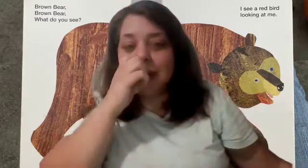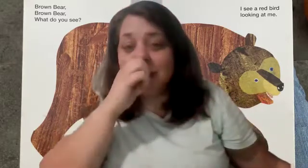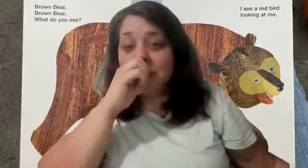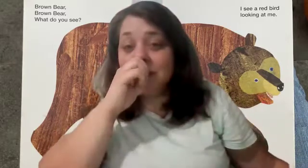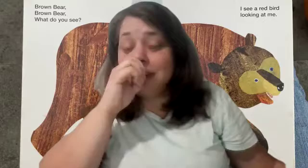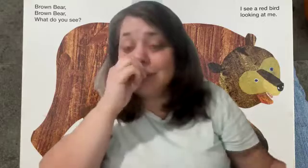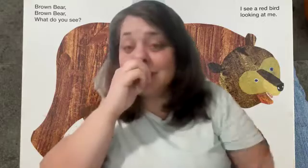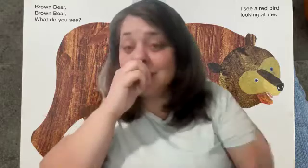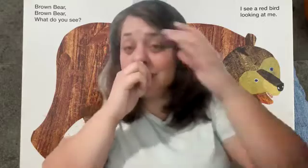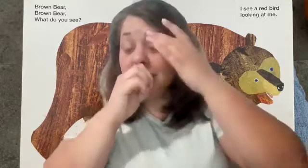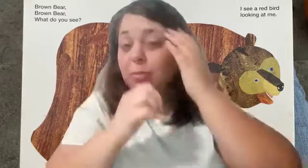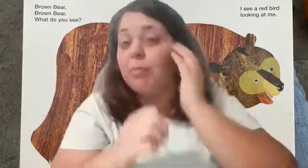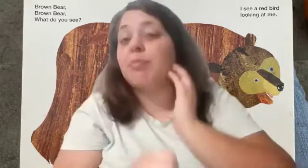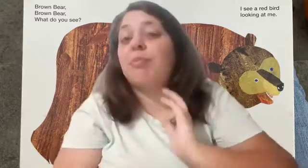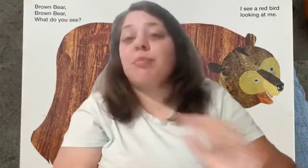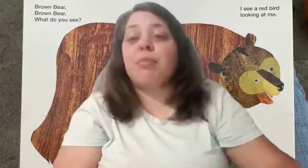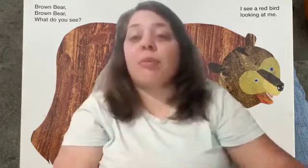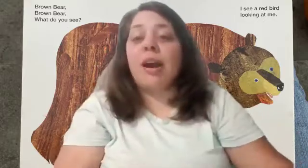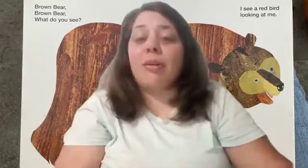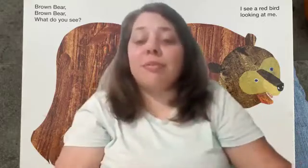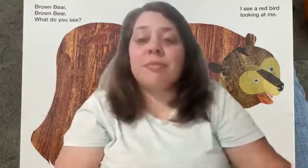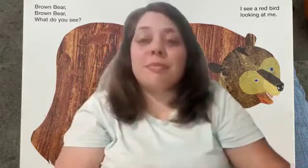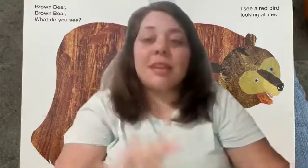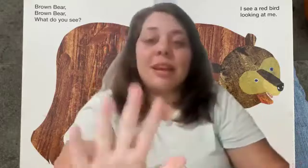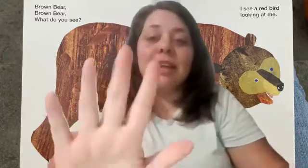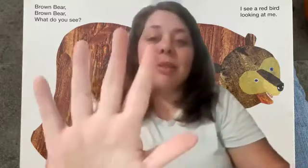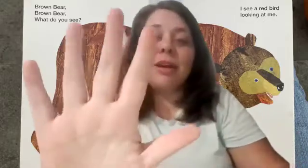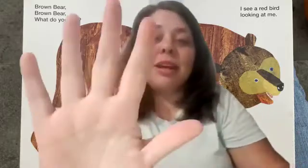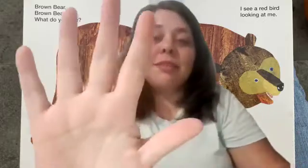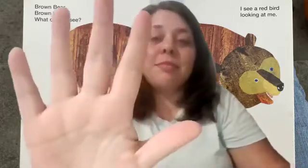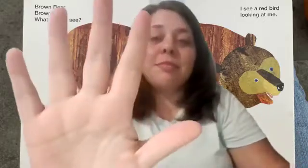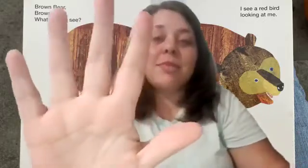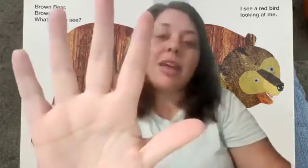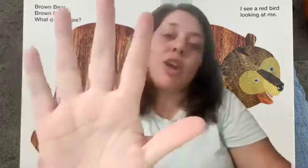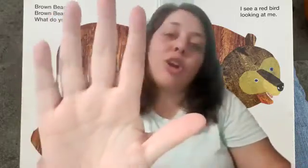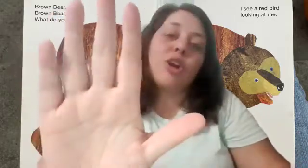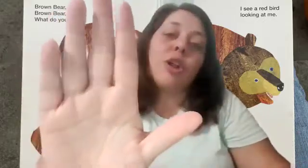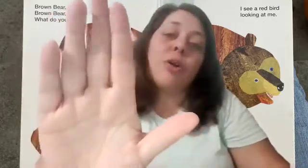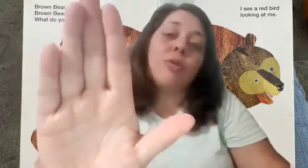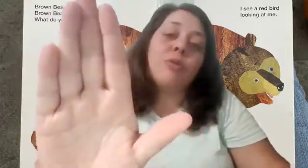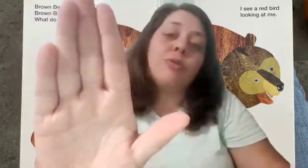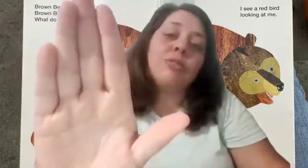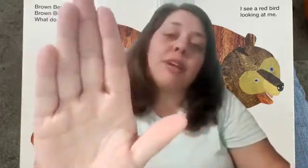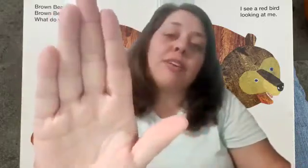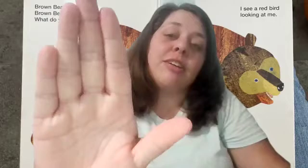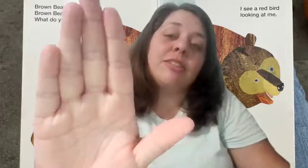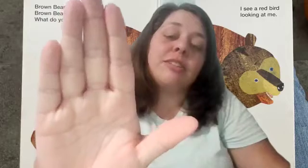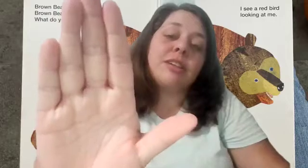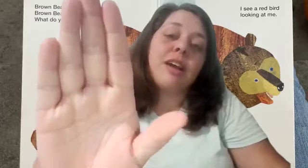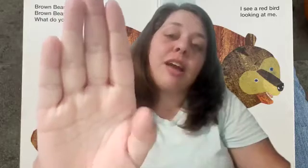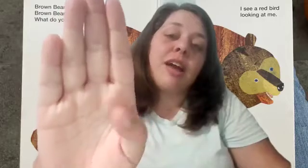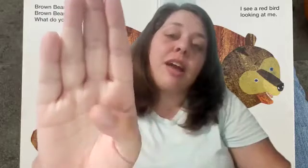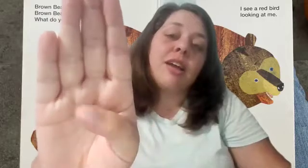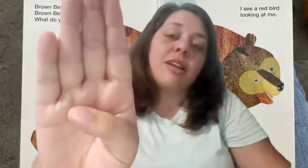To make the words for brown, I take my hand, close my